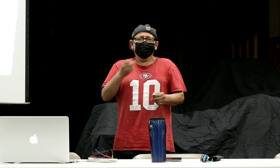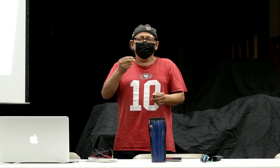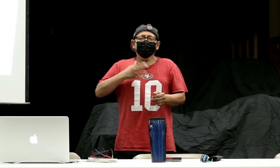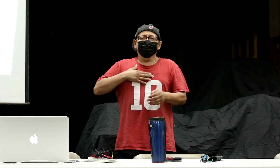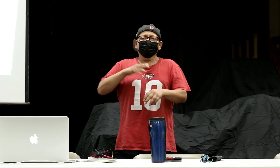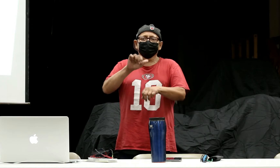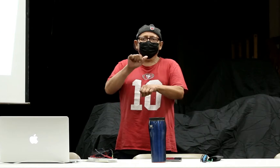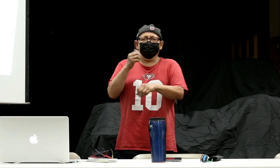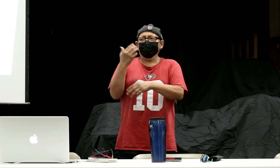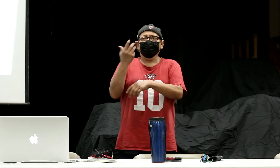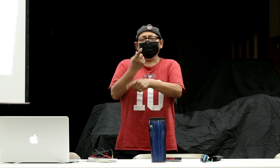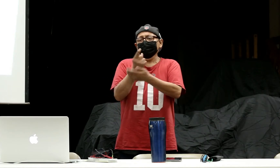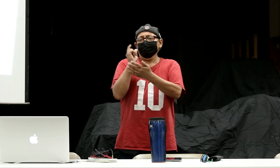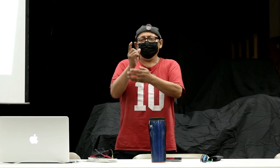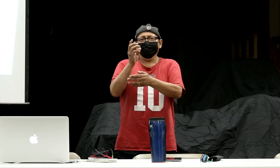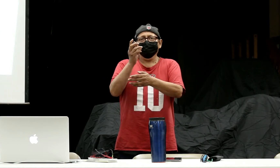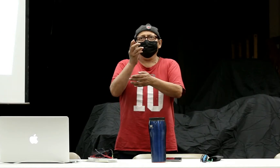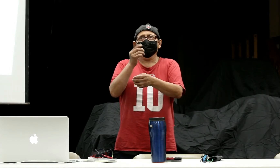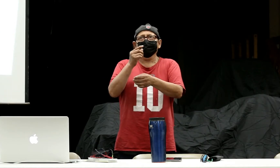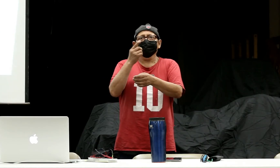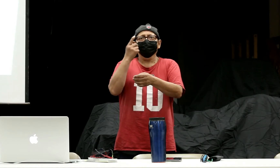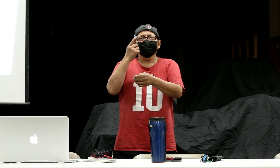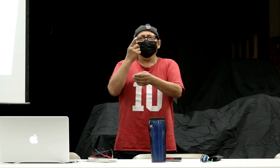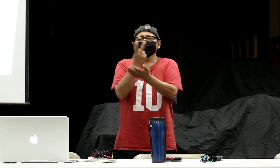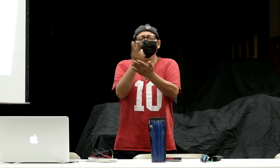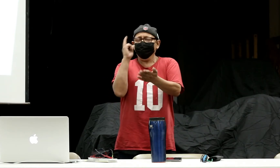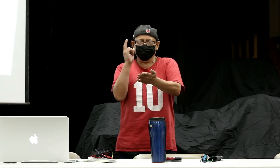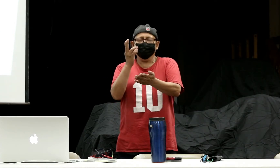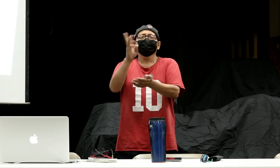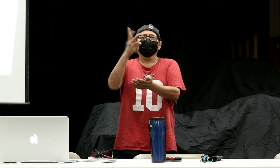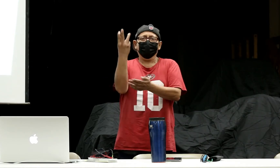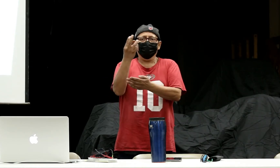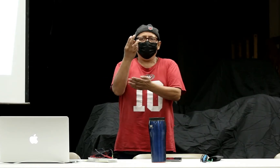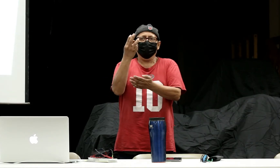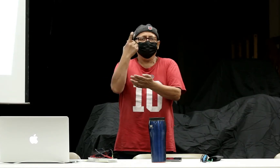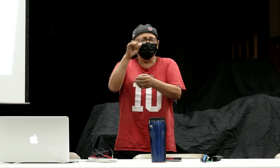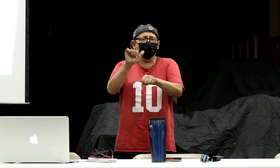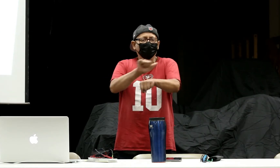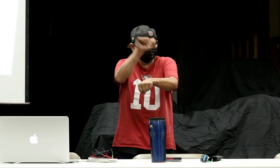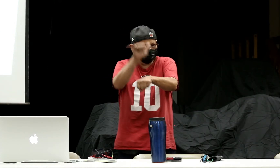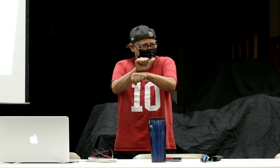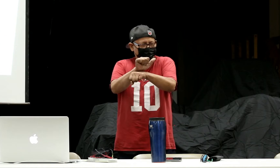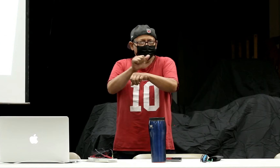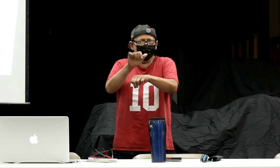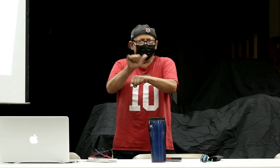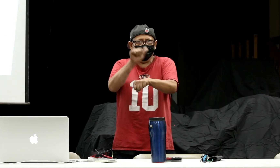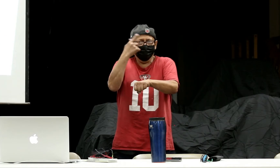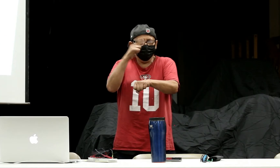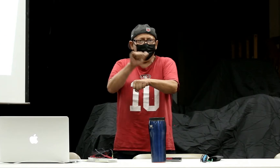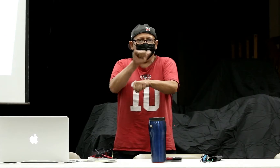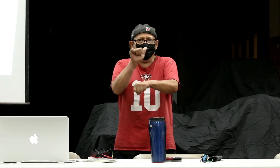Going by lucky. For example, just a couple weeks ago, I had an